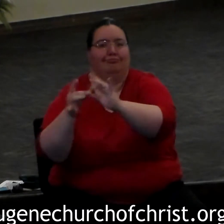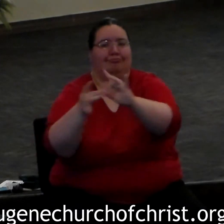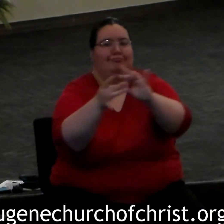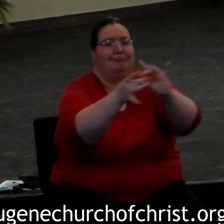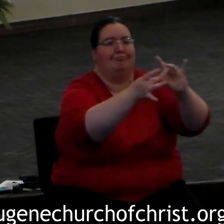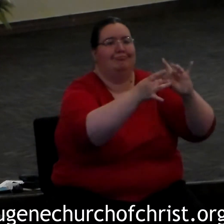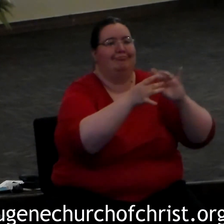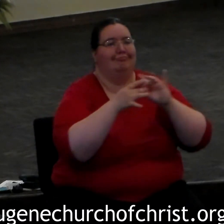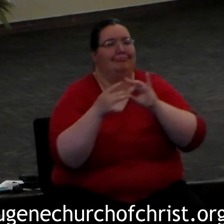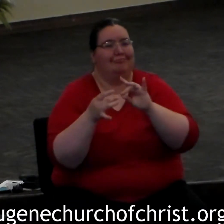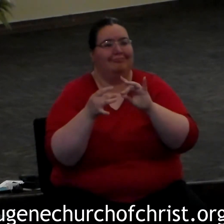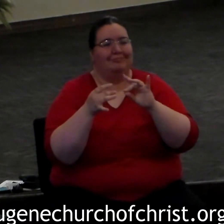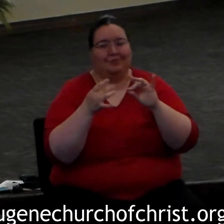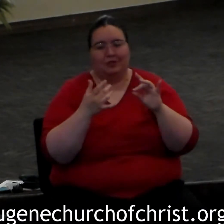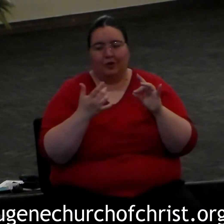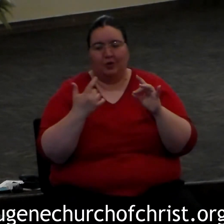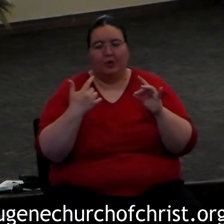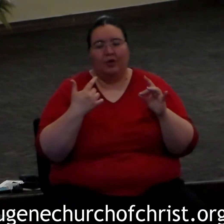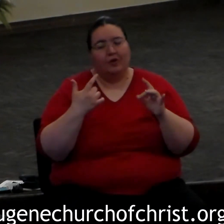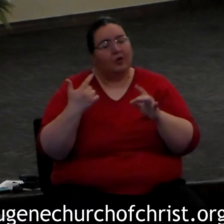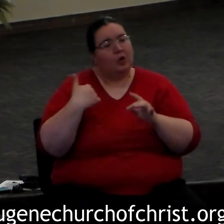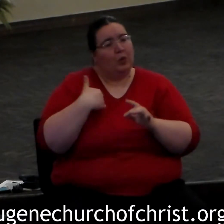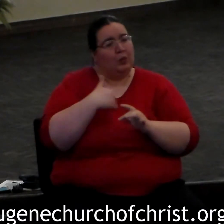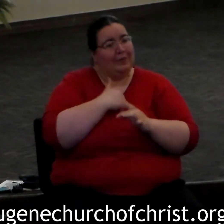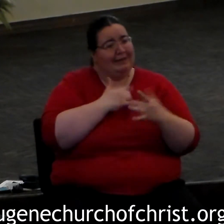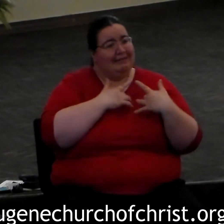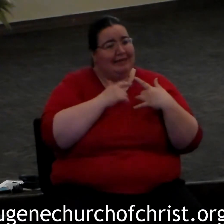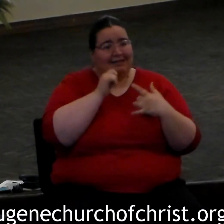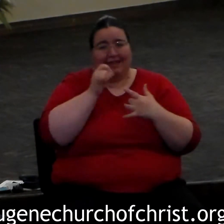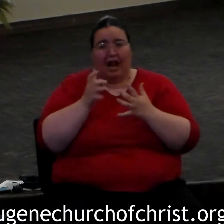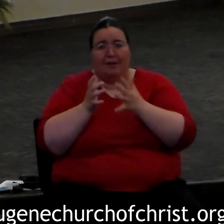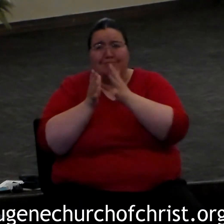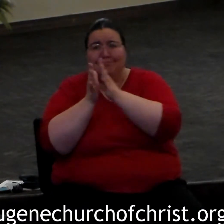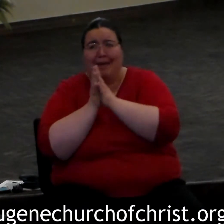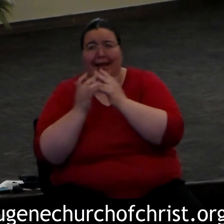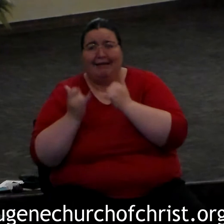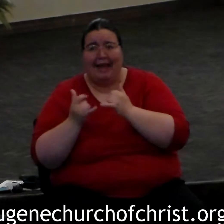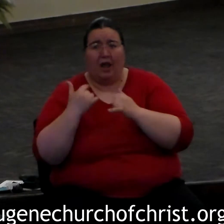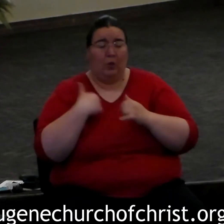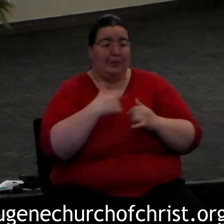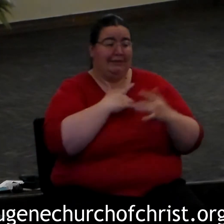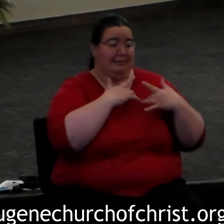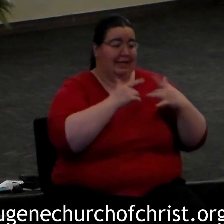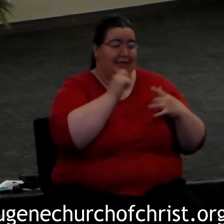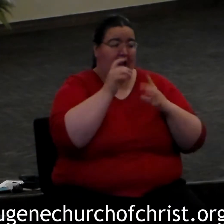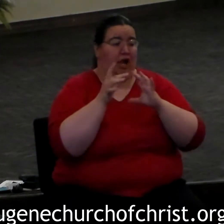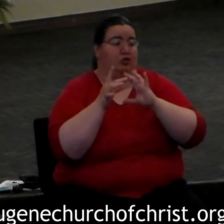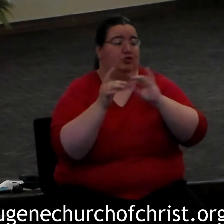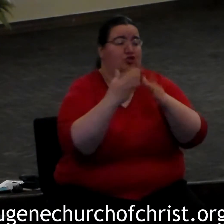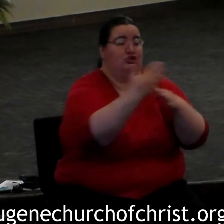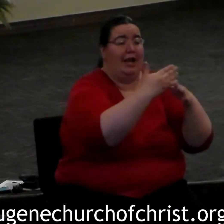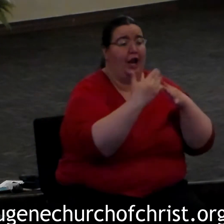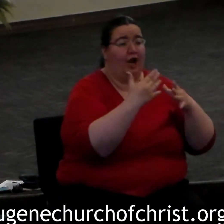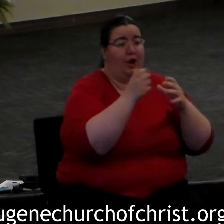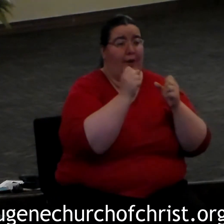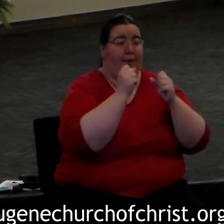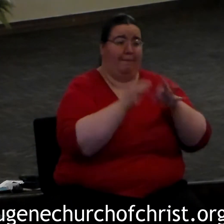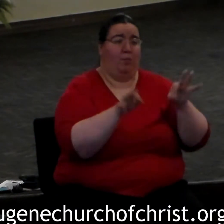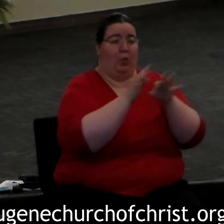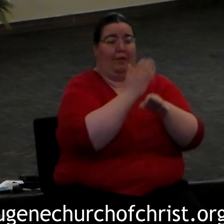things anymore either. People were overwhelmed with amazement. He has done everything well, they said. He even makes the deaf hear and the mute speak. People